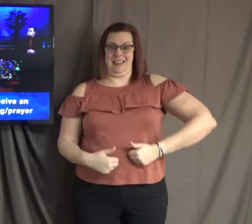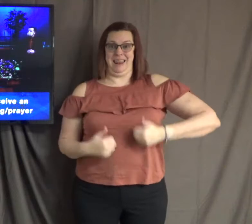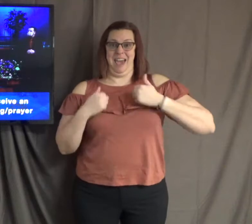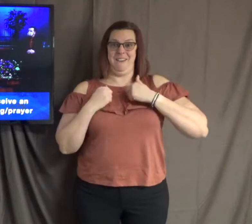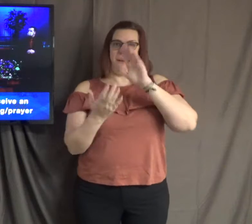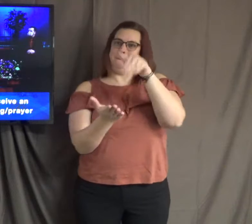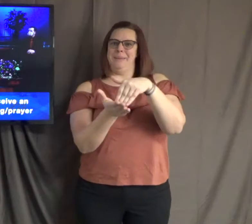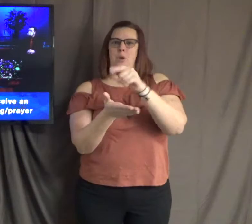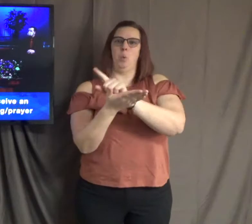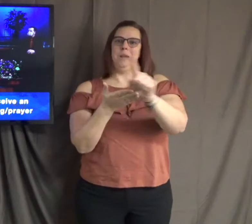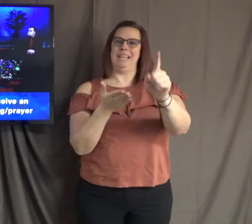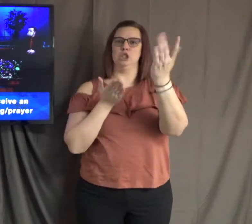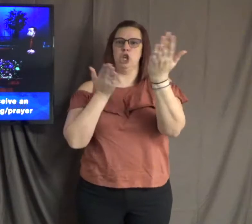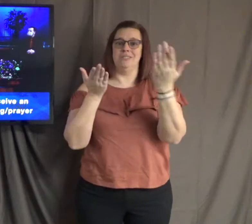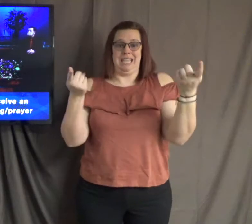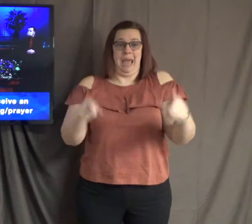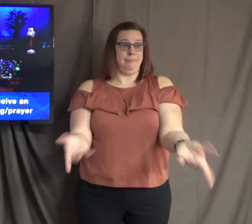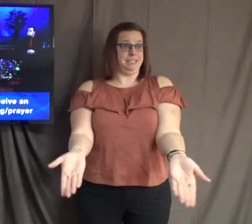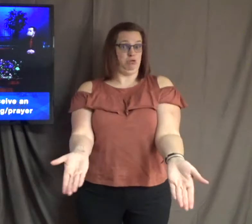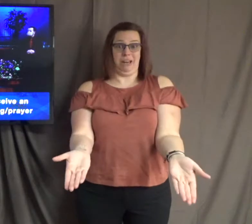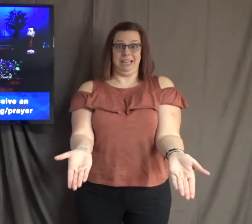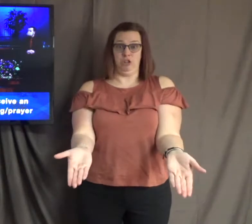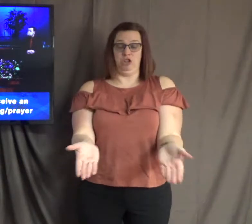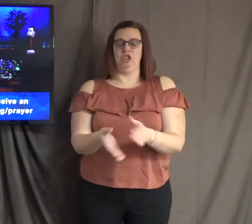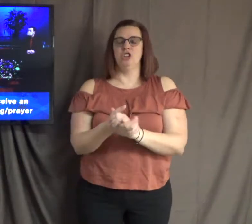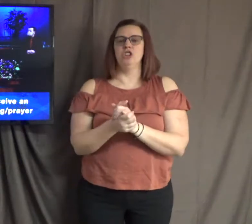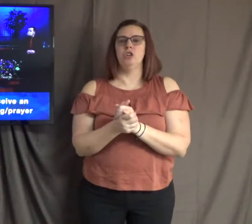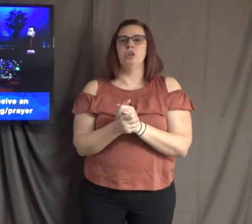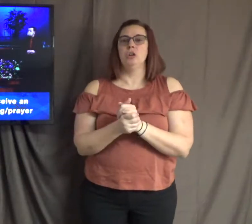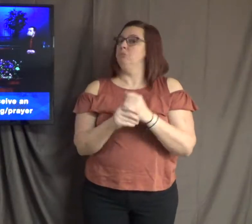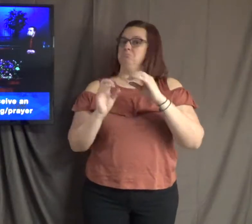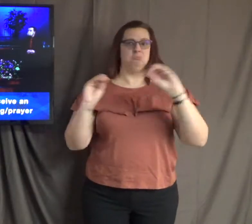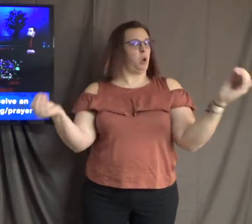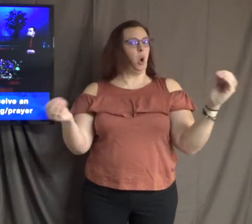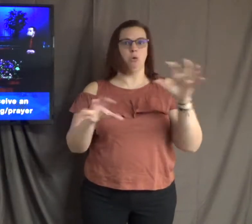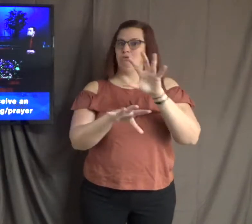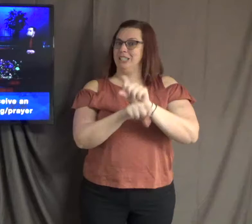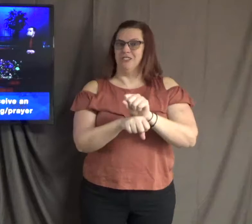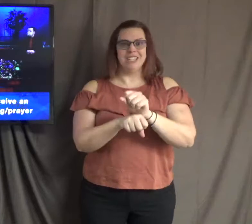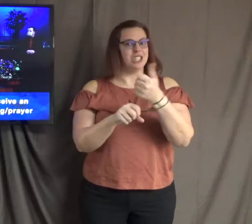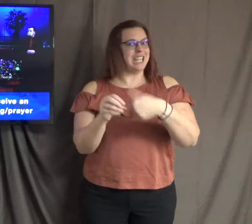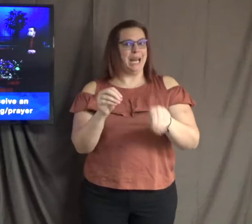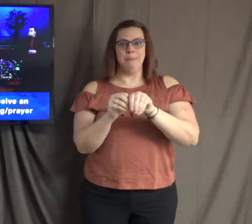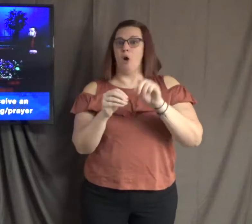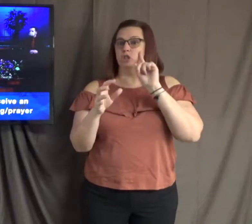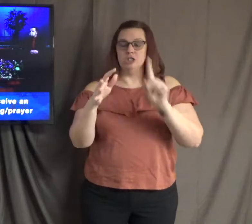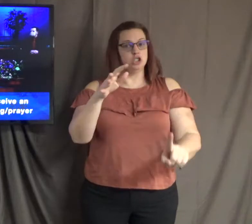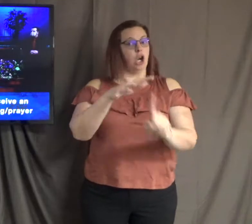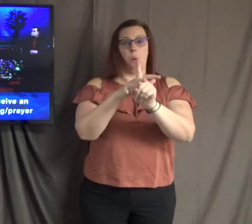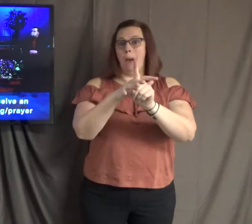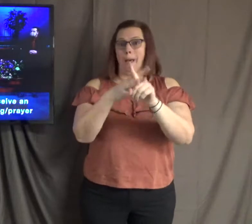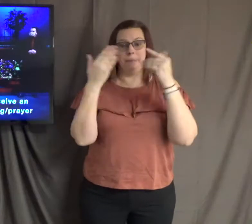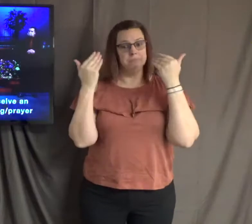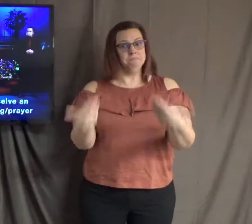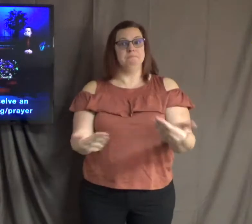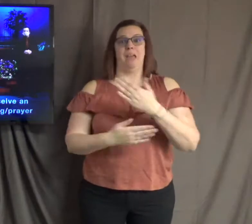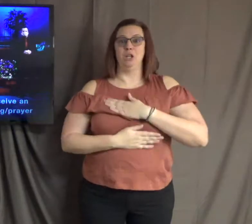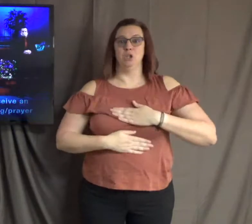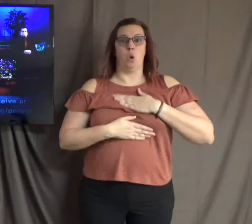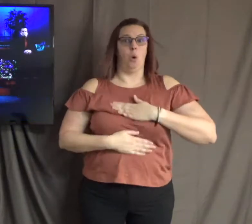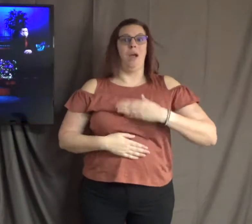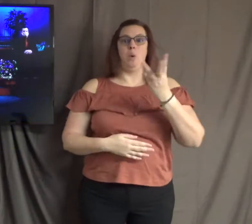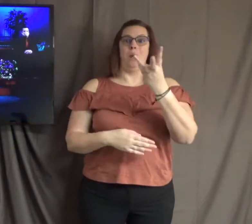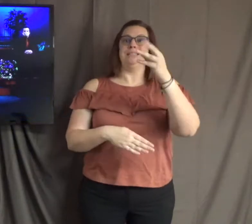here in this room, in this sanctuary, and no reservations are needed anymore. So just show up and enjoy Wednesday Night